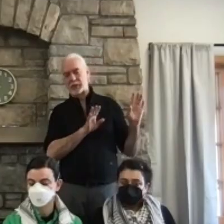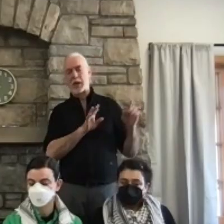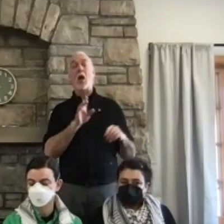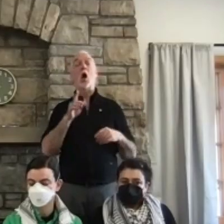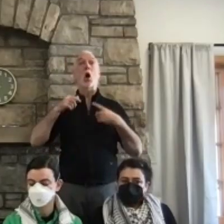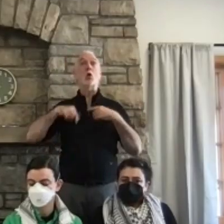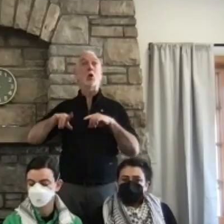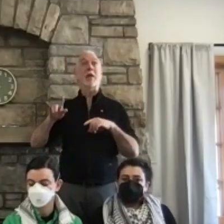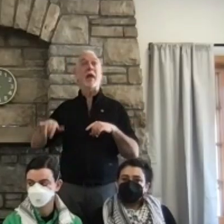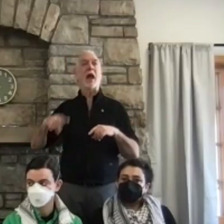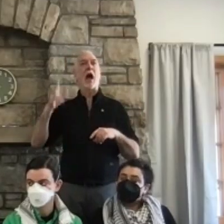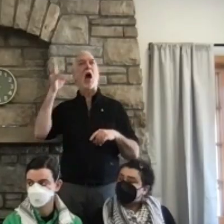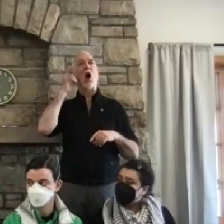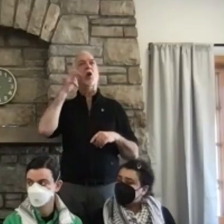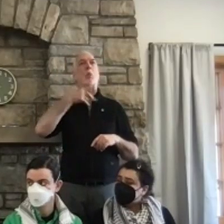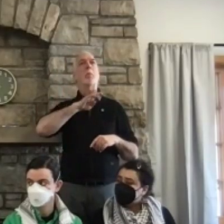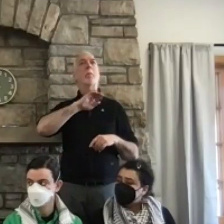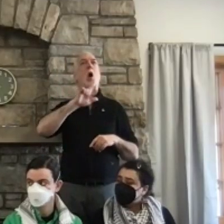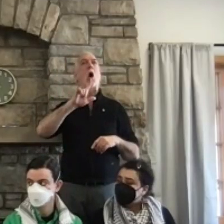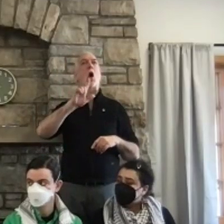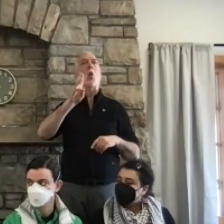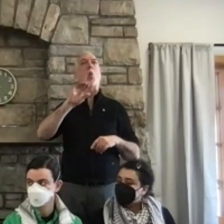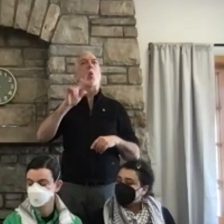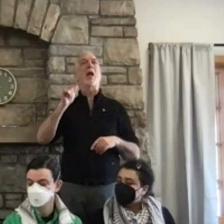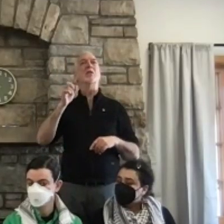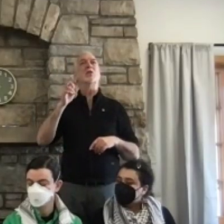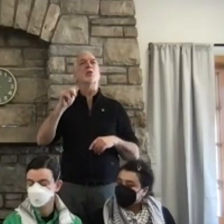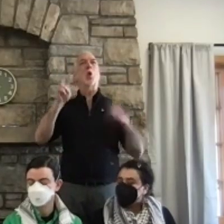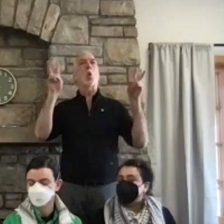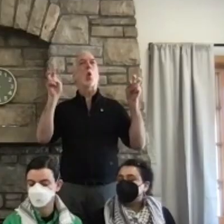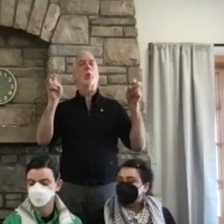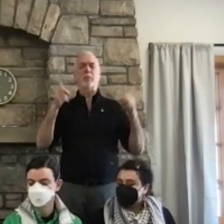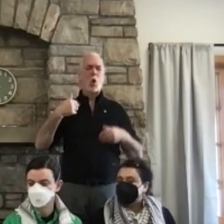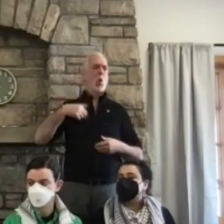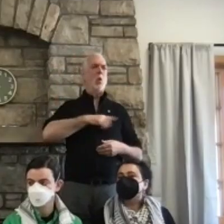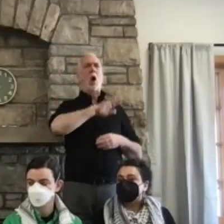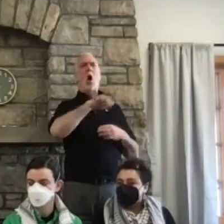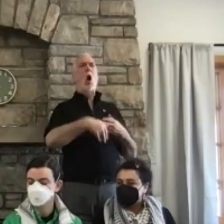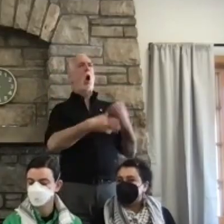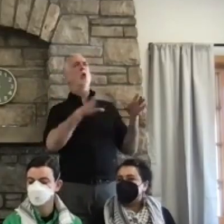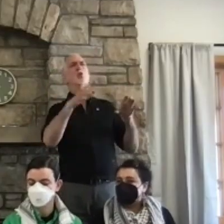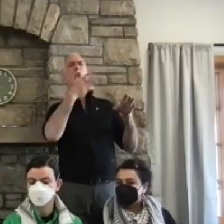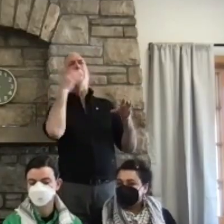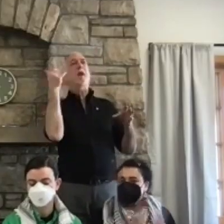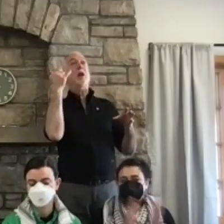during that, I heard a quote from Paul Wellstone: "We all do better when we all do better." And I just want to leave off on that.